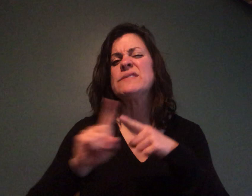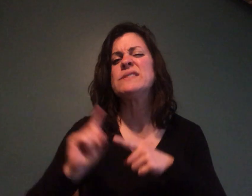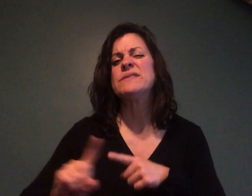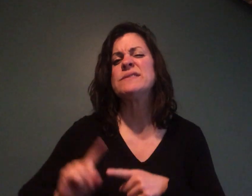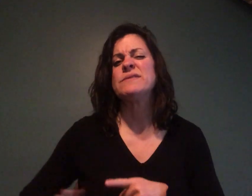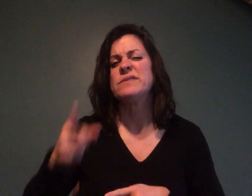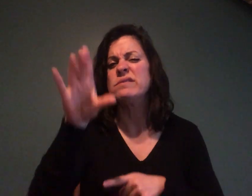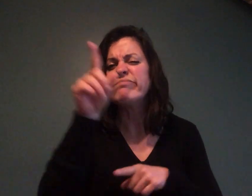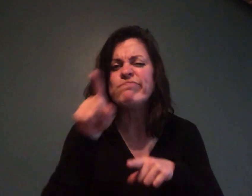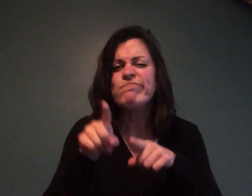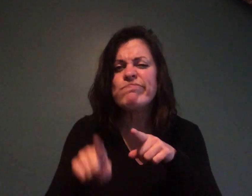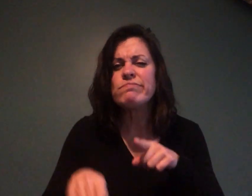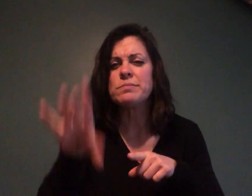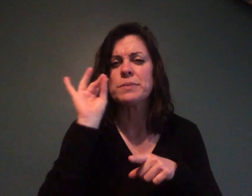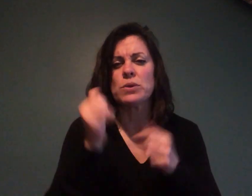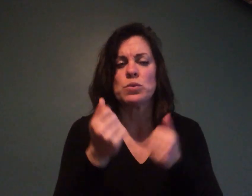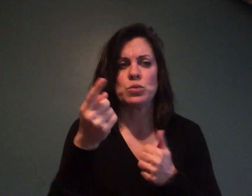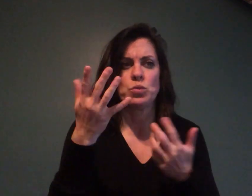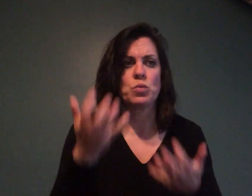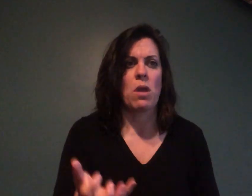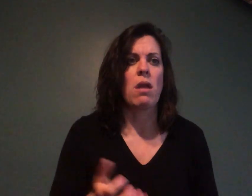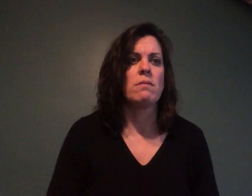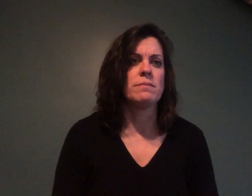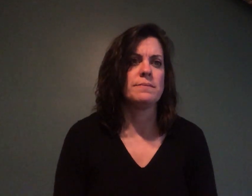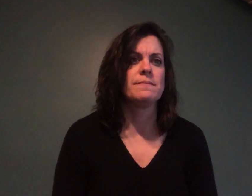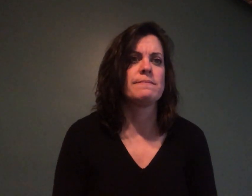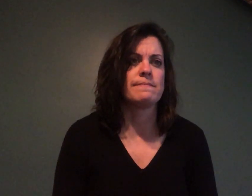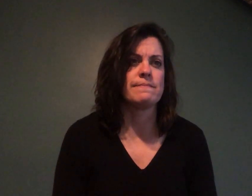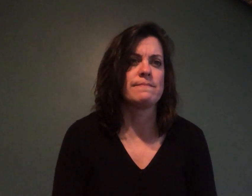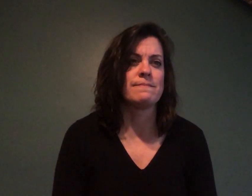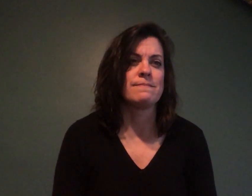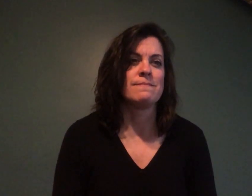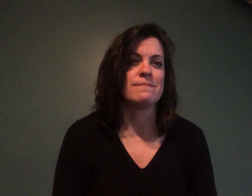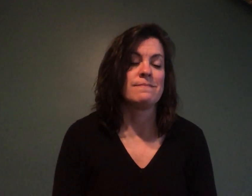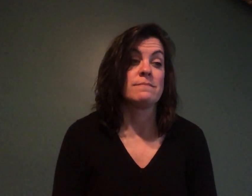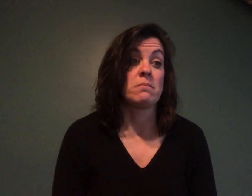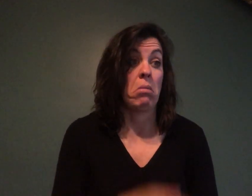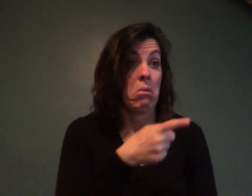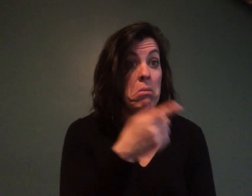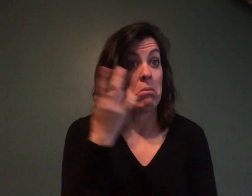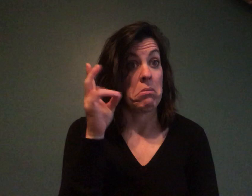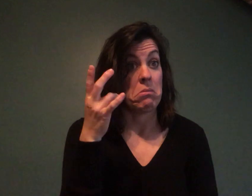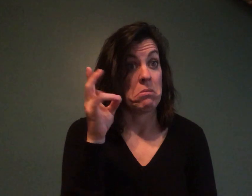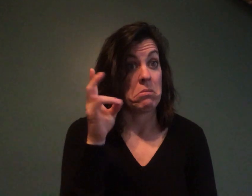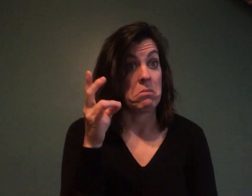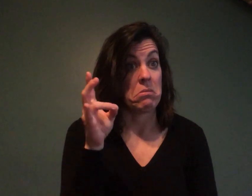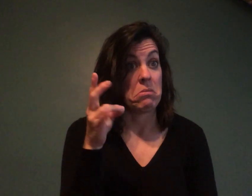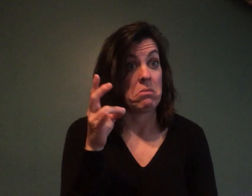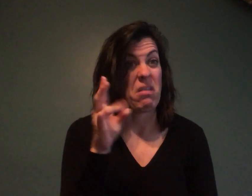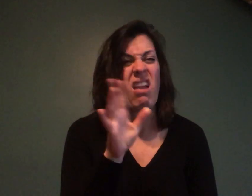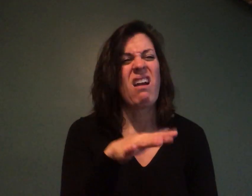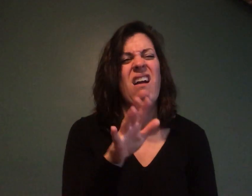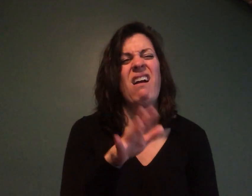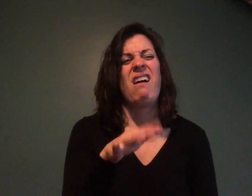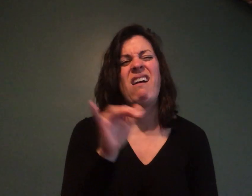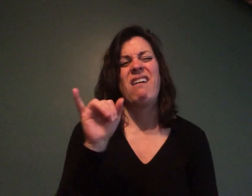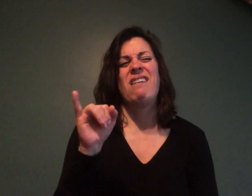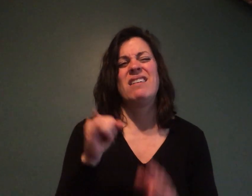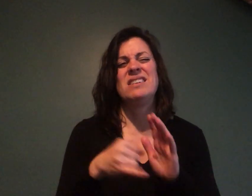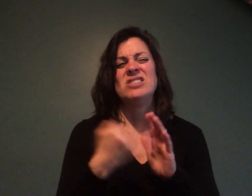45. There's one for 17. That's just the plug-in, John. All right, there's another 3-wire, 35.